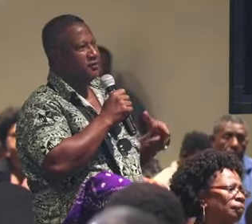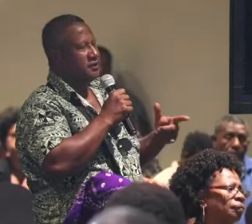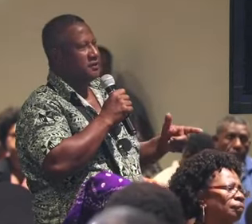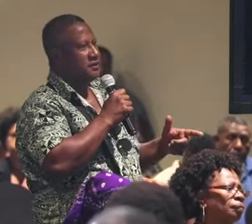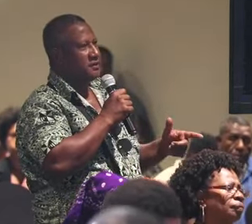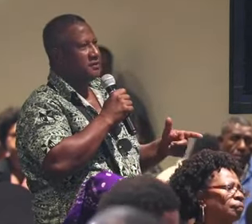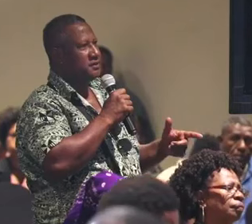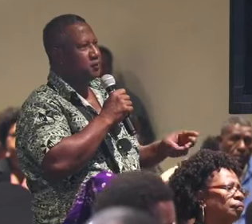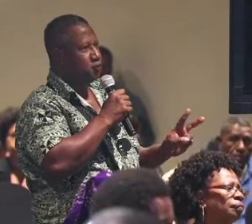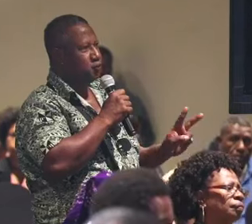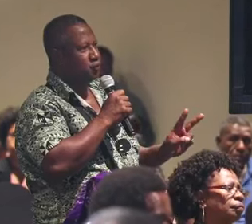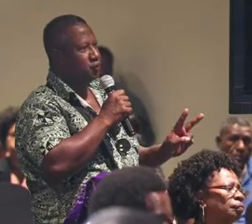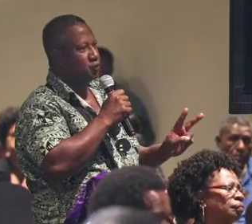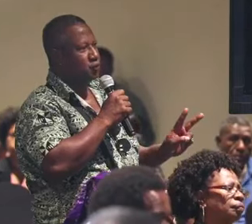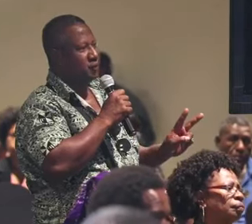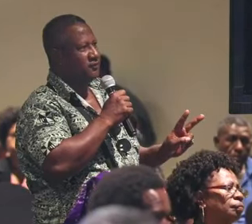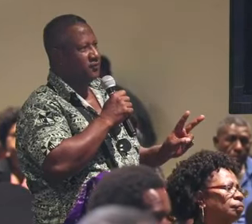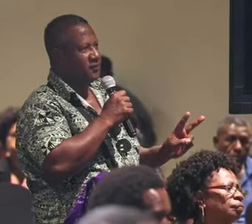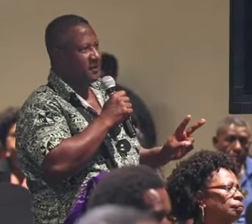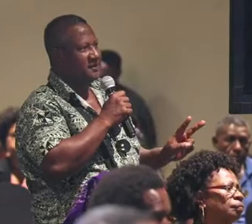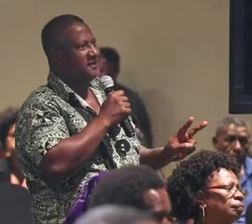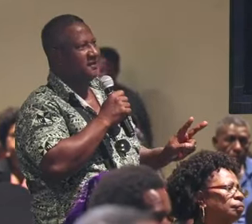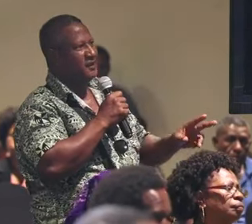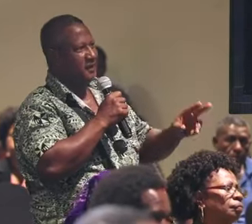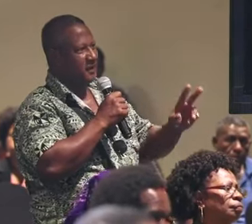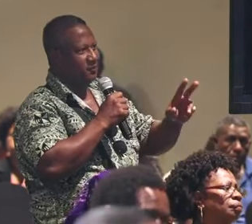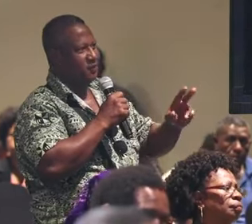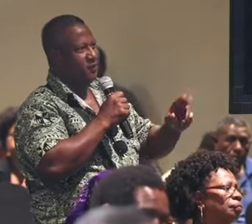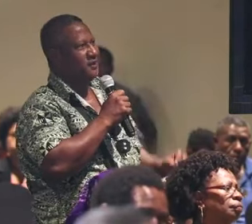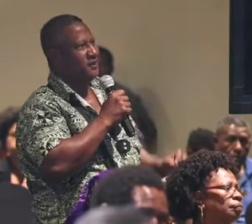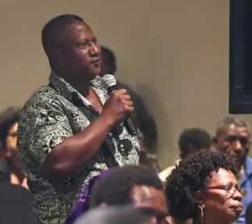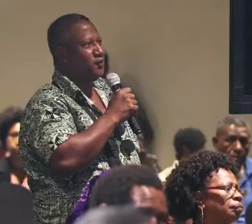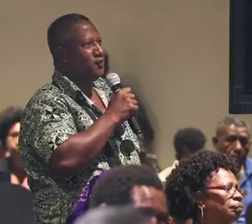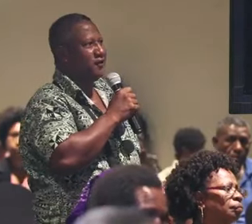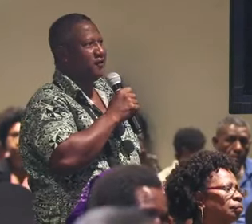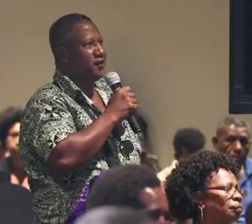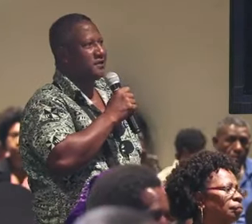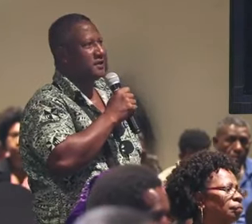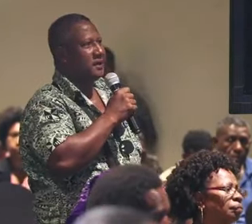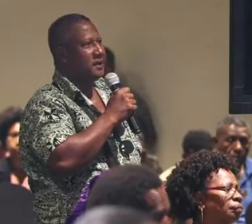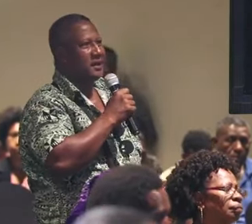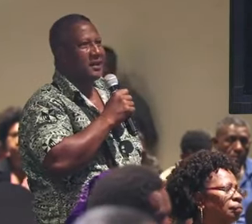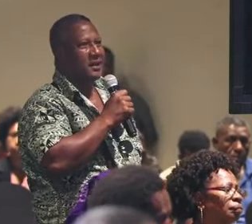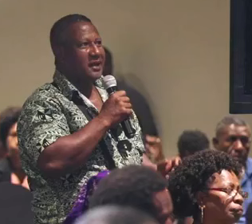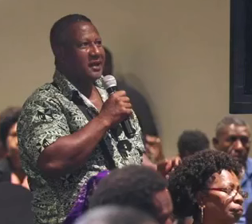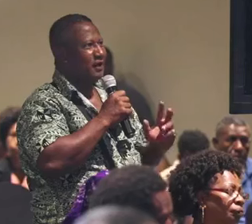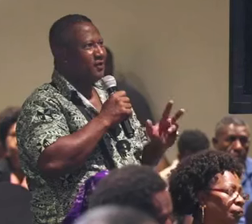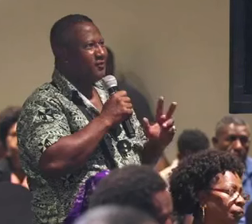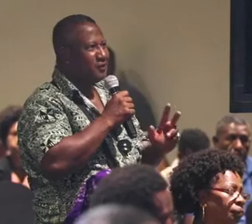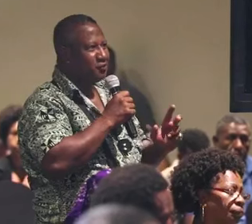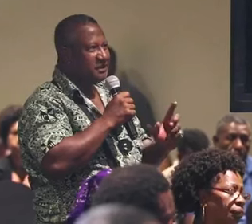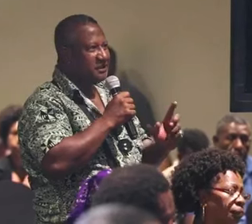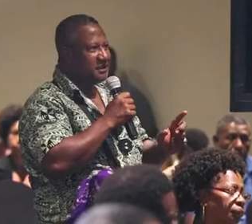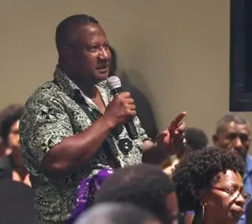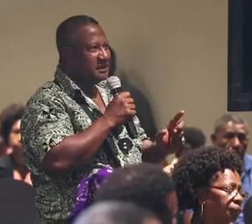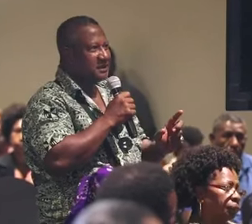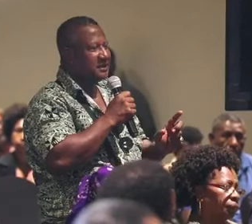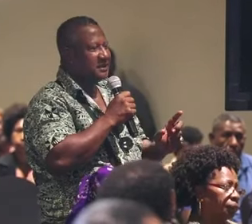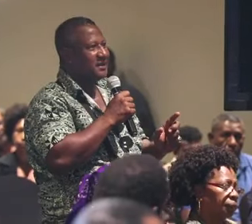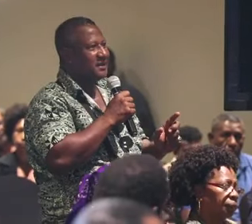them registered to cooperative society, and I appreciate you for doing that for us. Now I'm here to